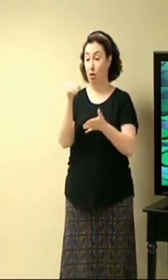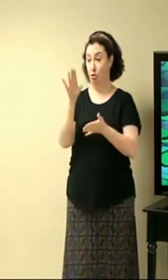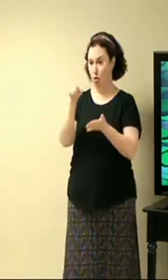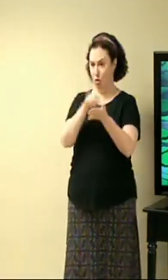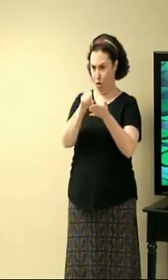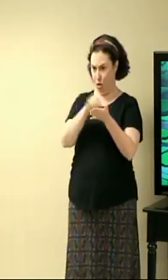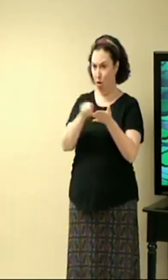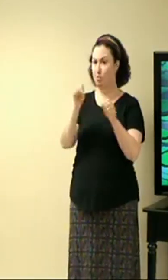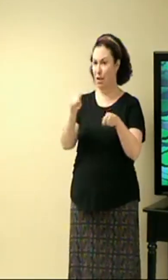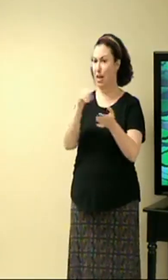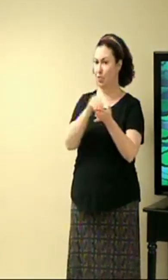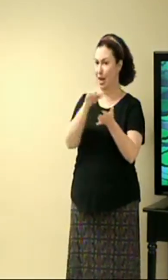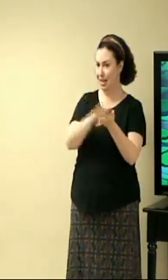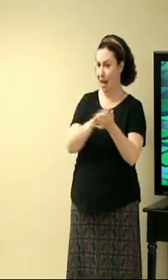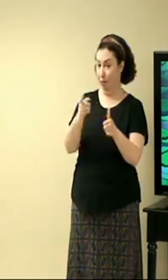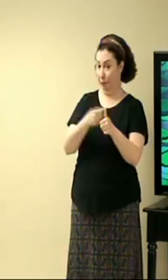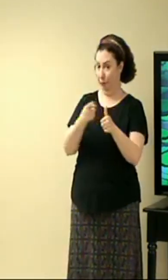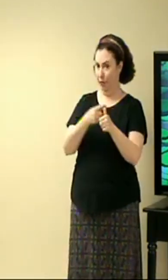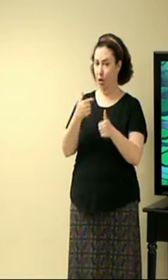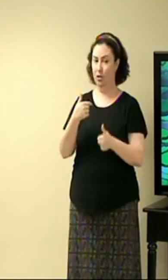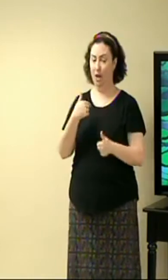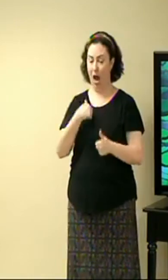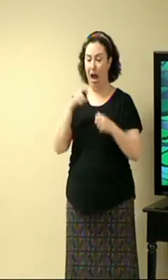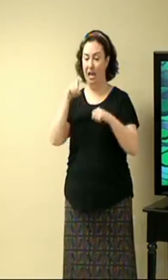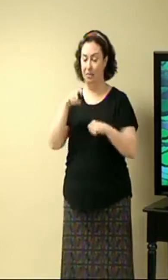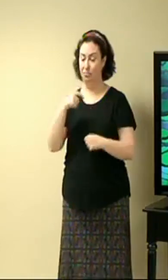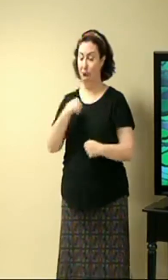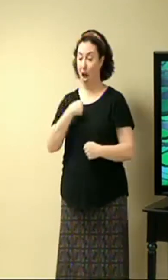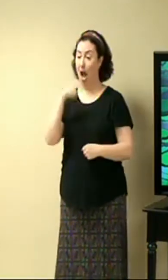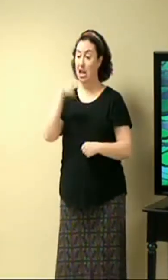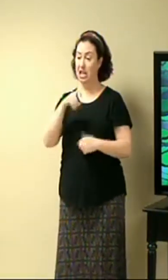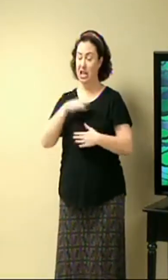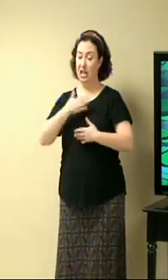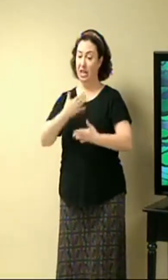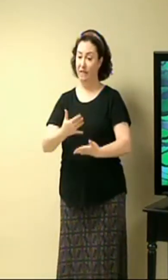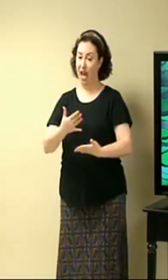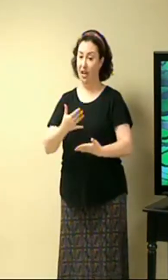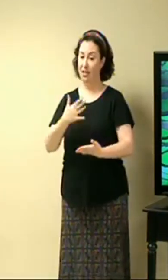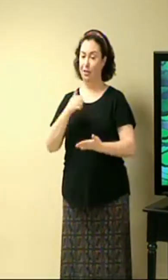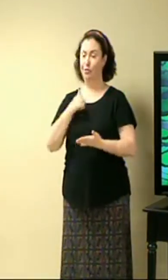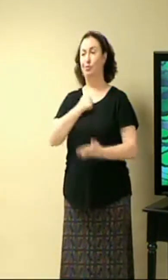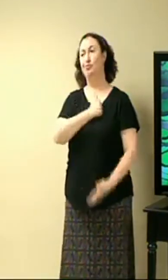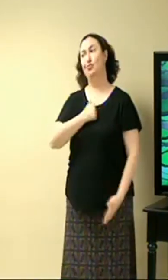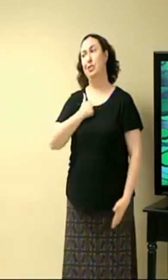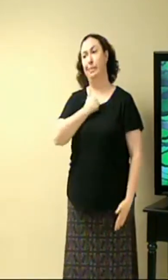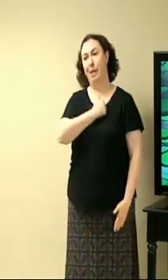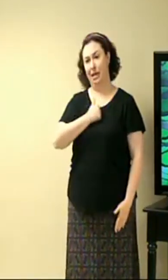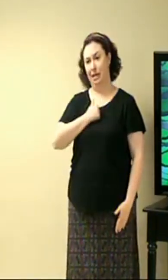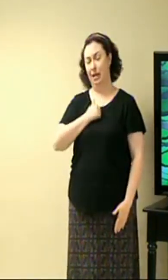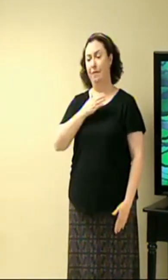thing is this. I need to confess and repent of my idolatry.